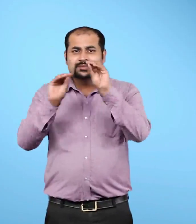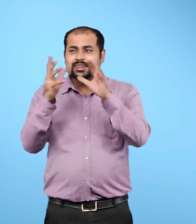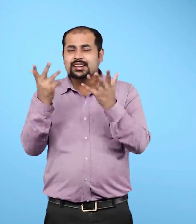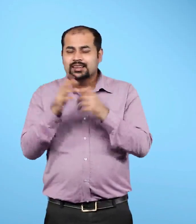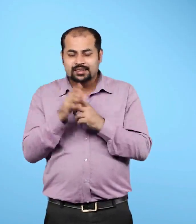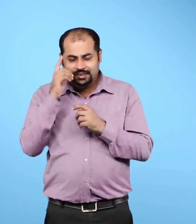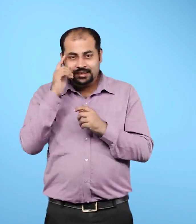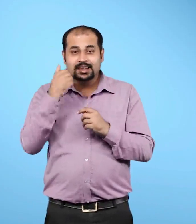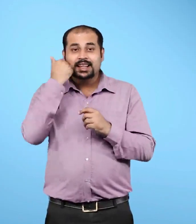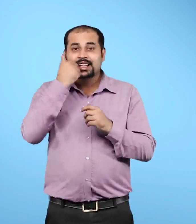yellow and blue columns.